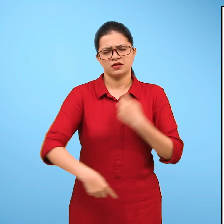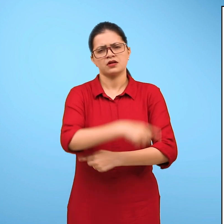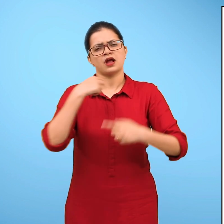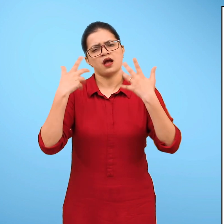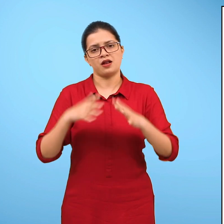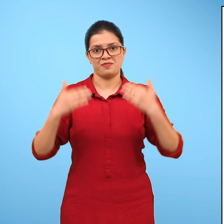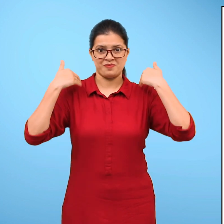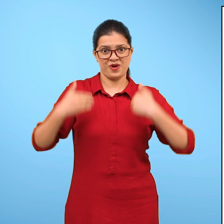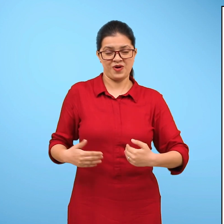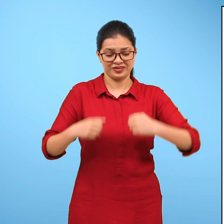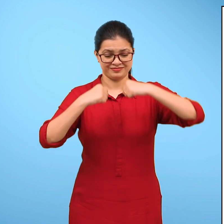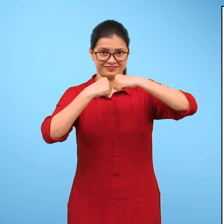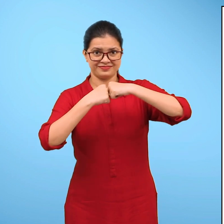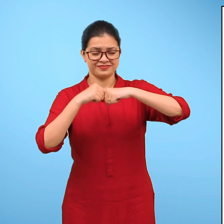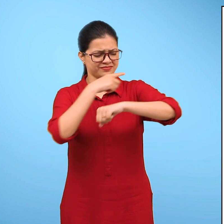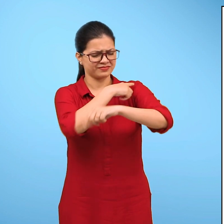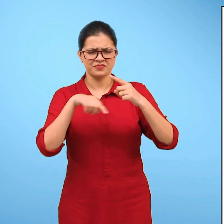If our body has no joints,